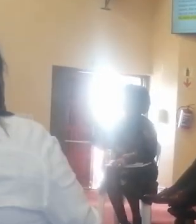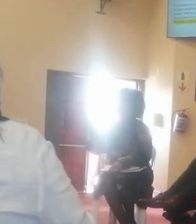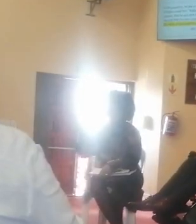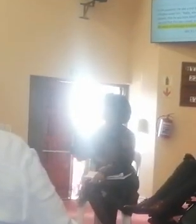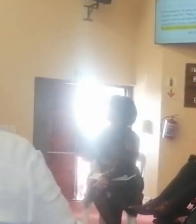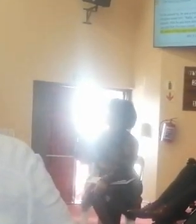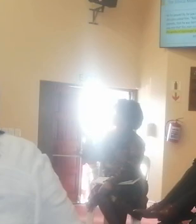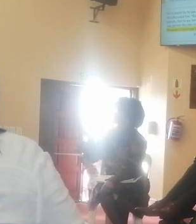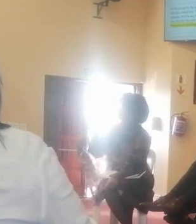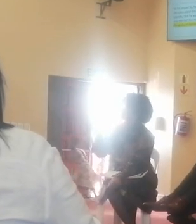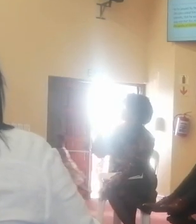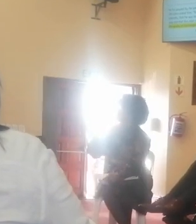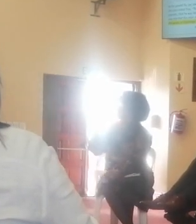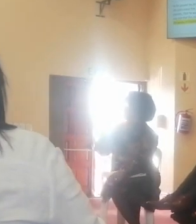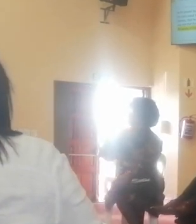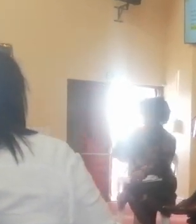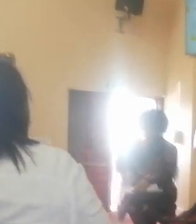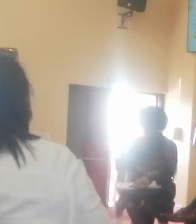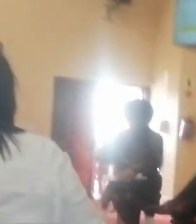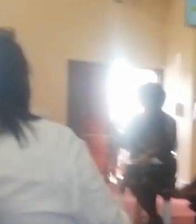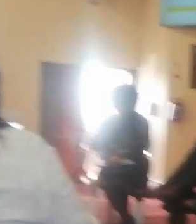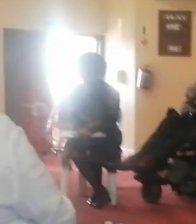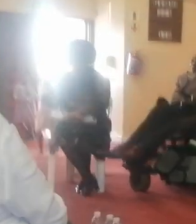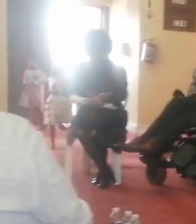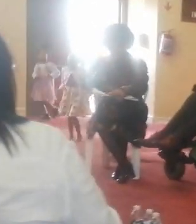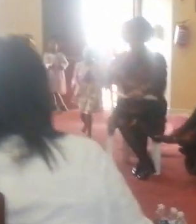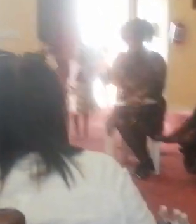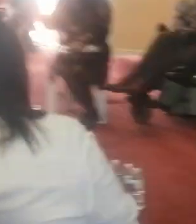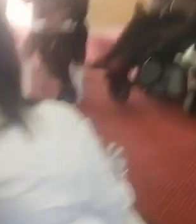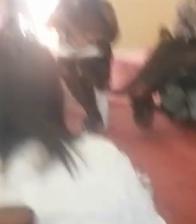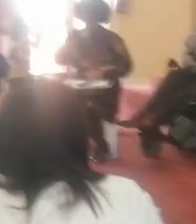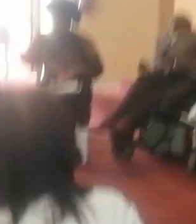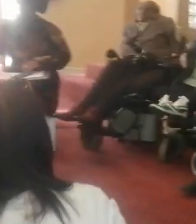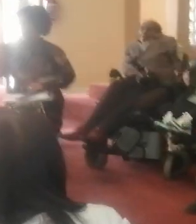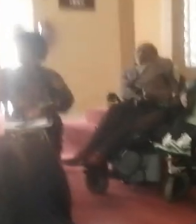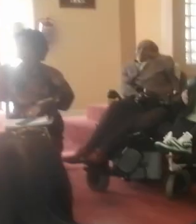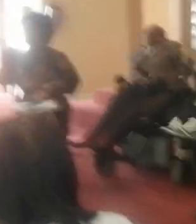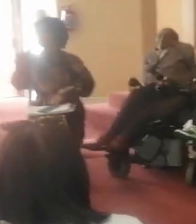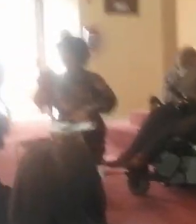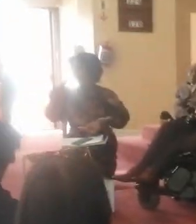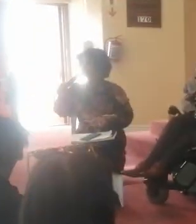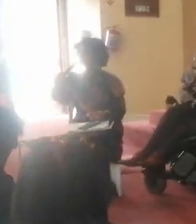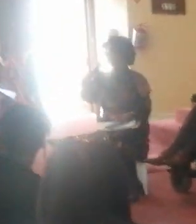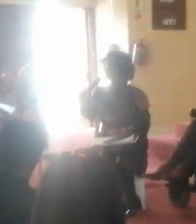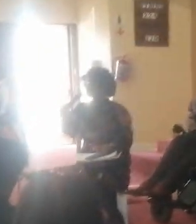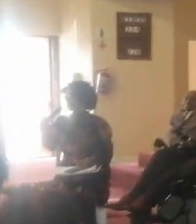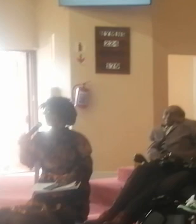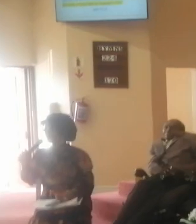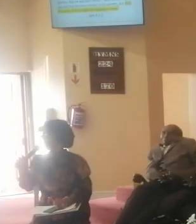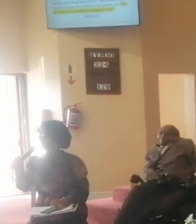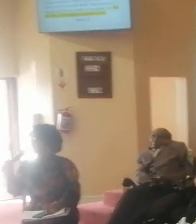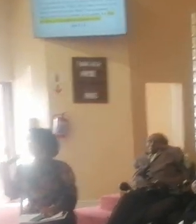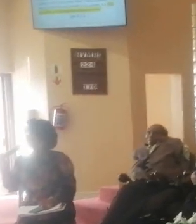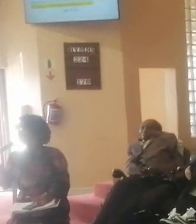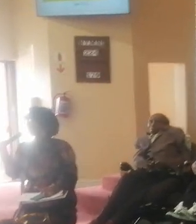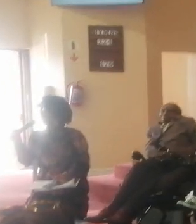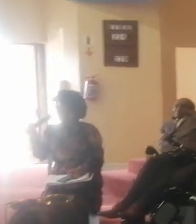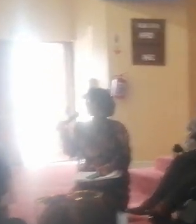right. So you're going up John chapter 9, verse 1 to 3, right? As